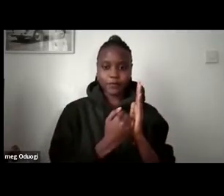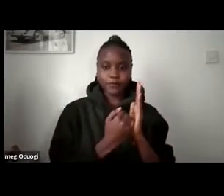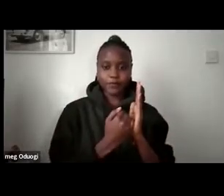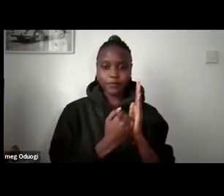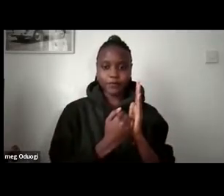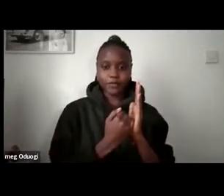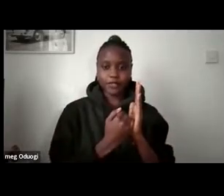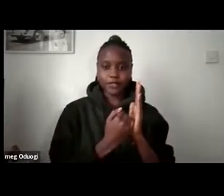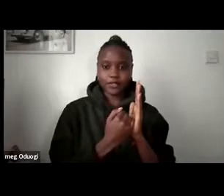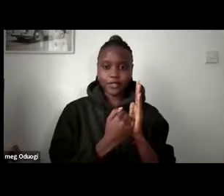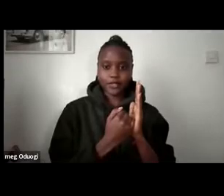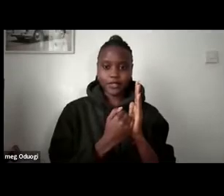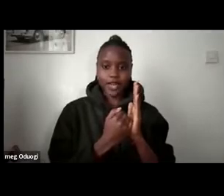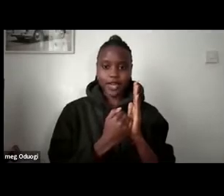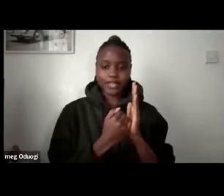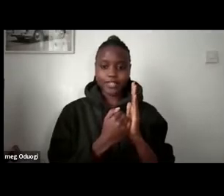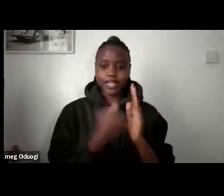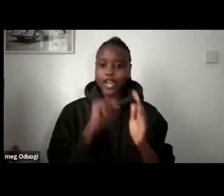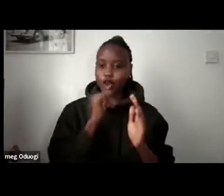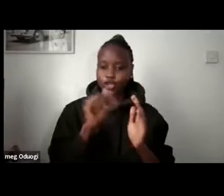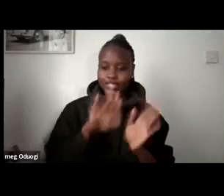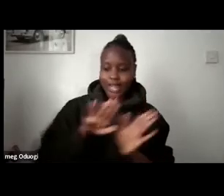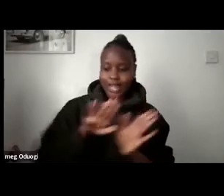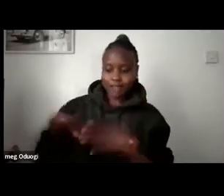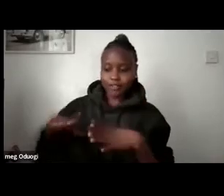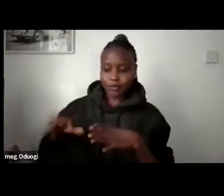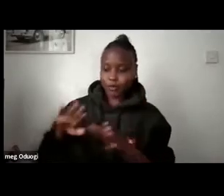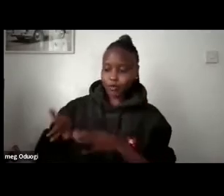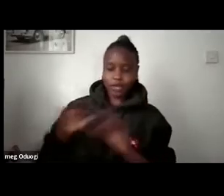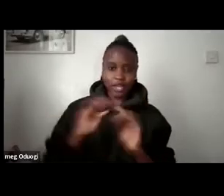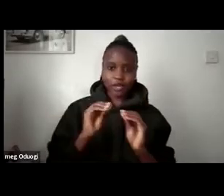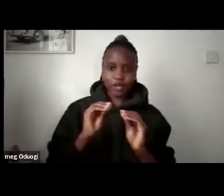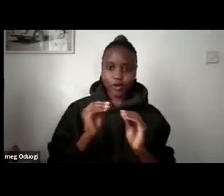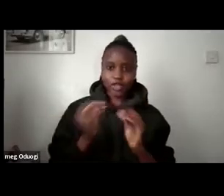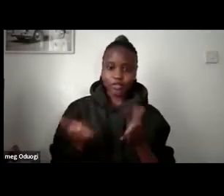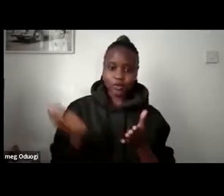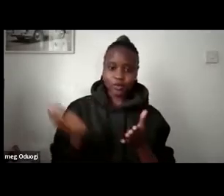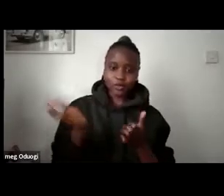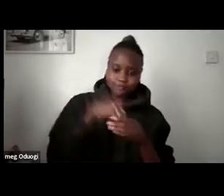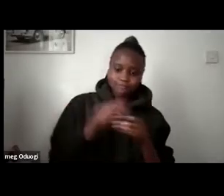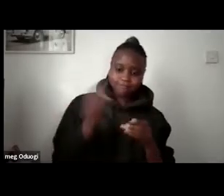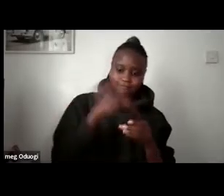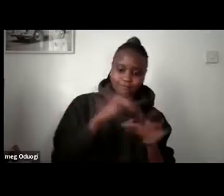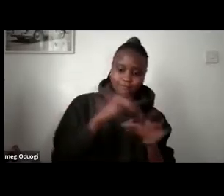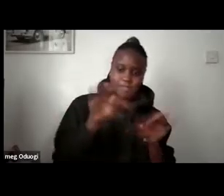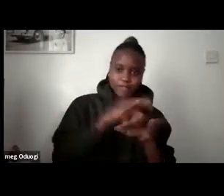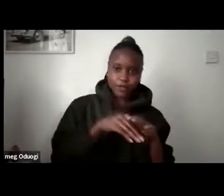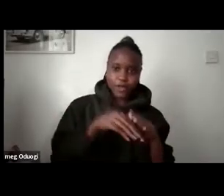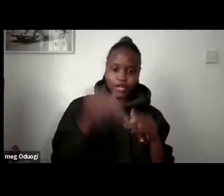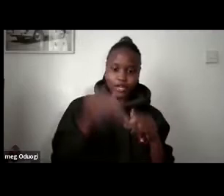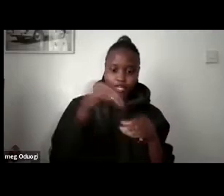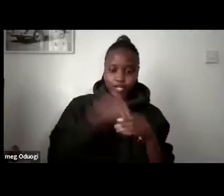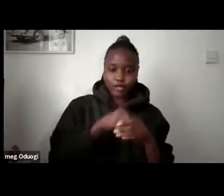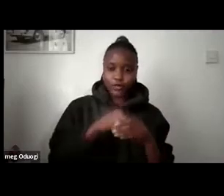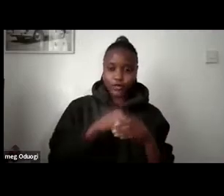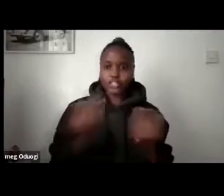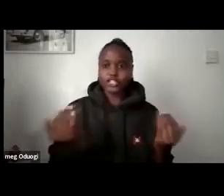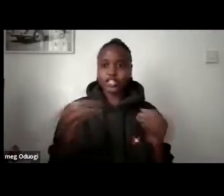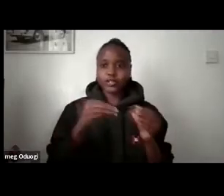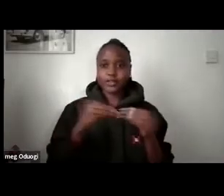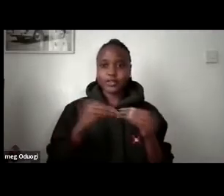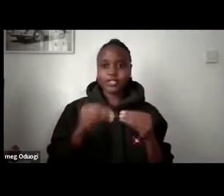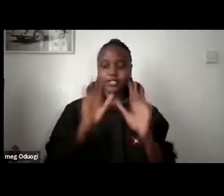encompassed all. It has not left anybody behind, including children with learning disabilities. This is critically